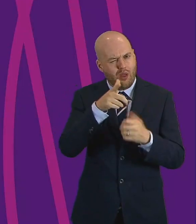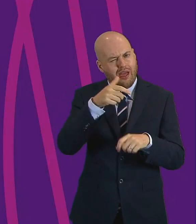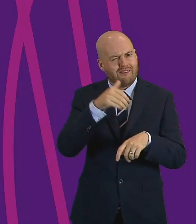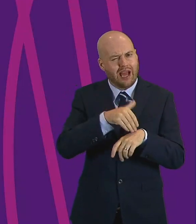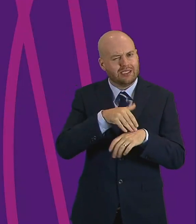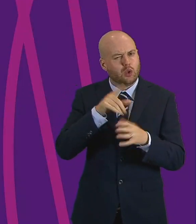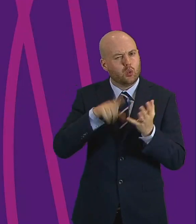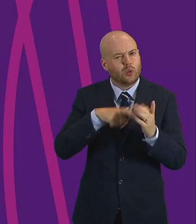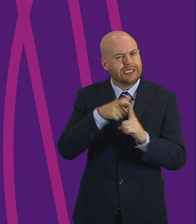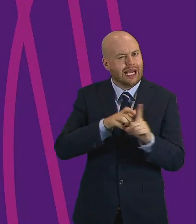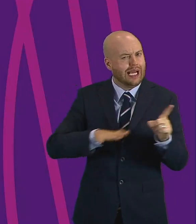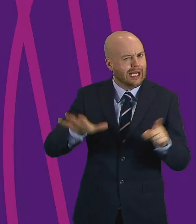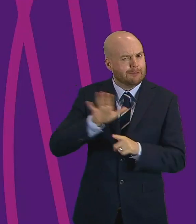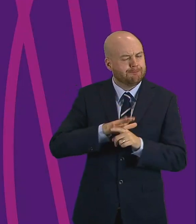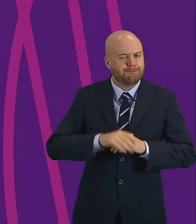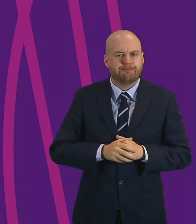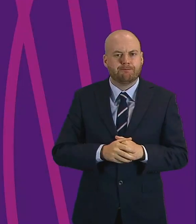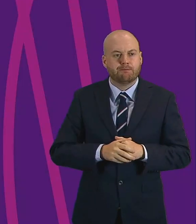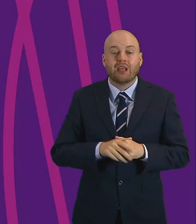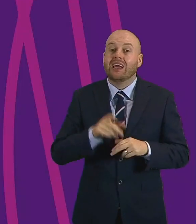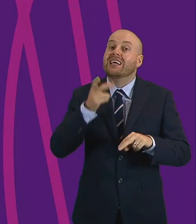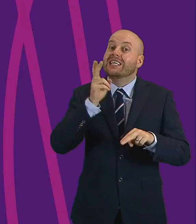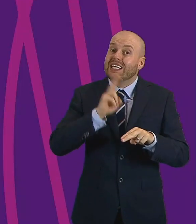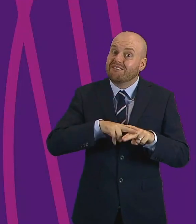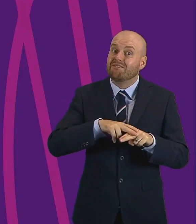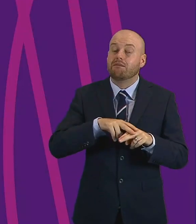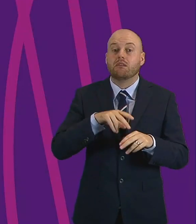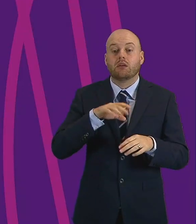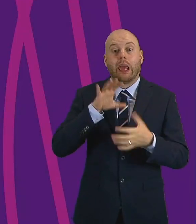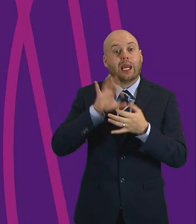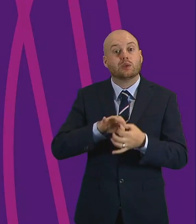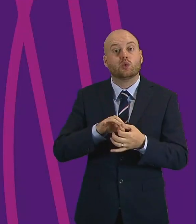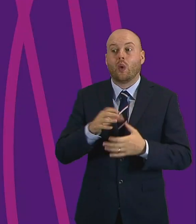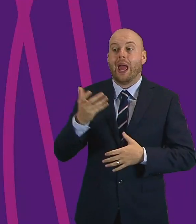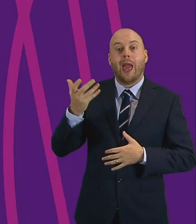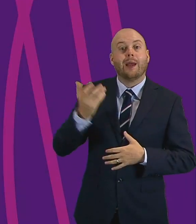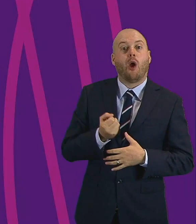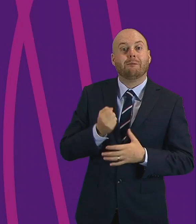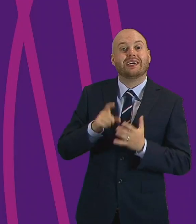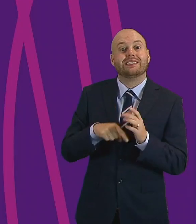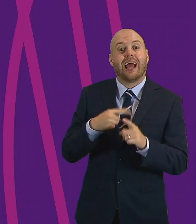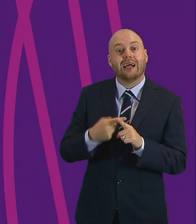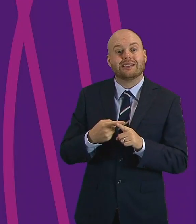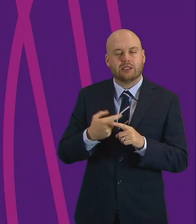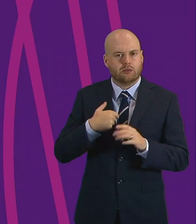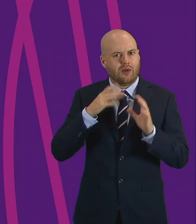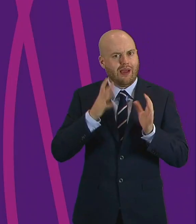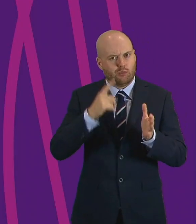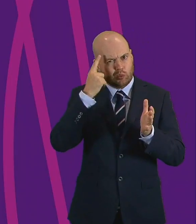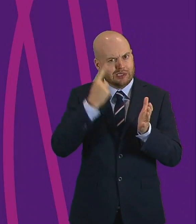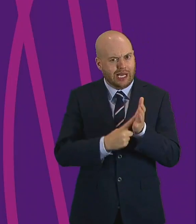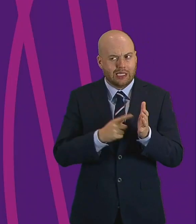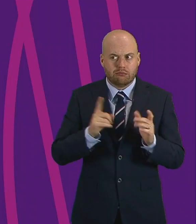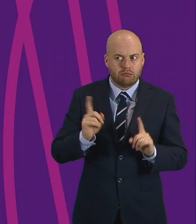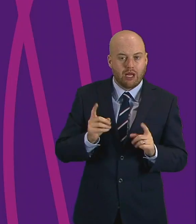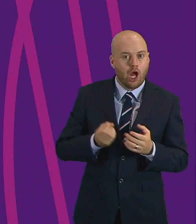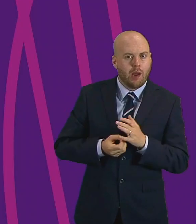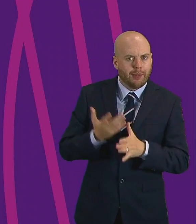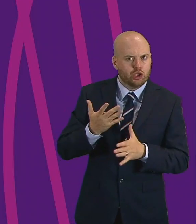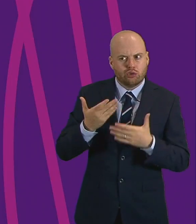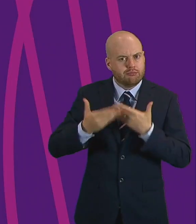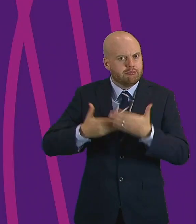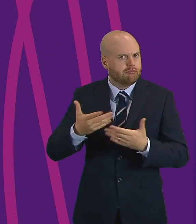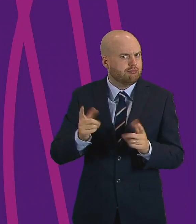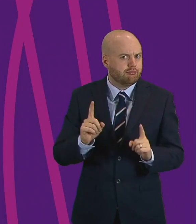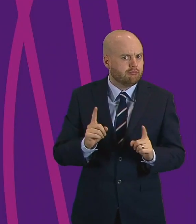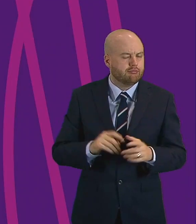partly a devolved tax like income tax, then we would need to decide whether to match it or go further. Now, in relation to taxation, I was just